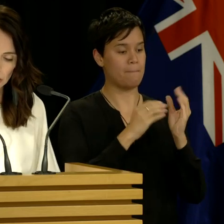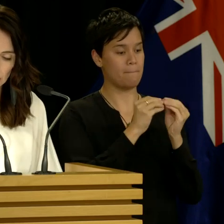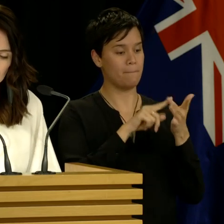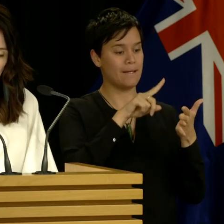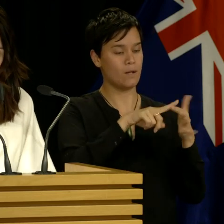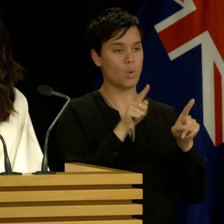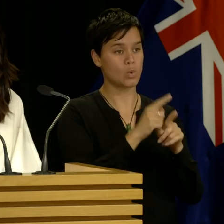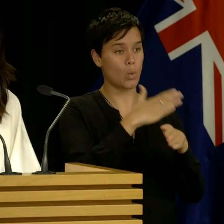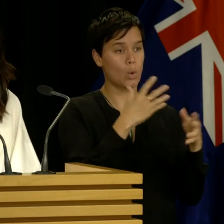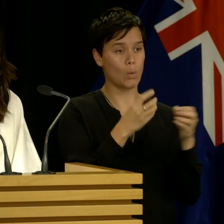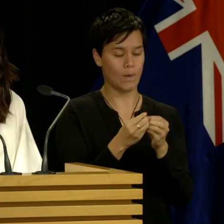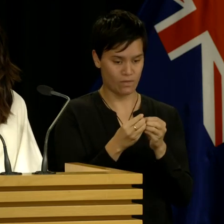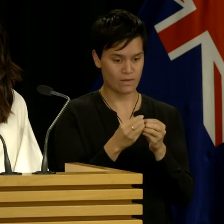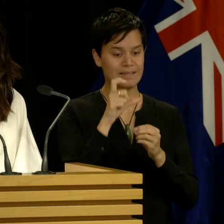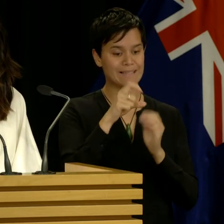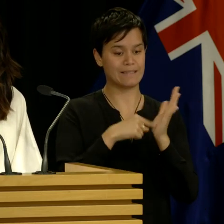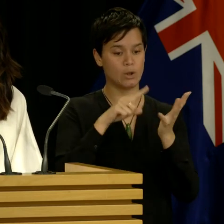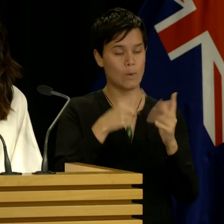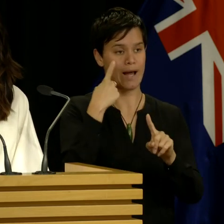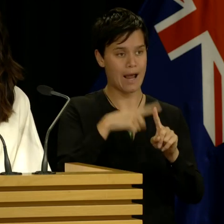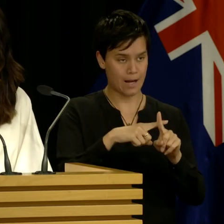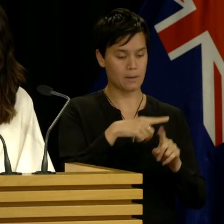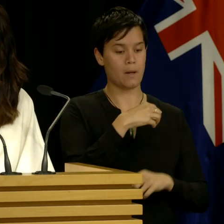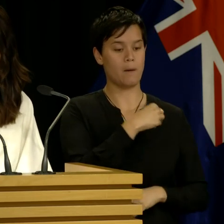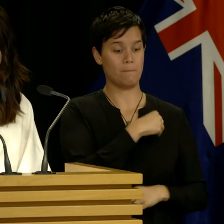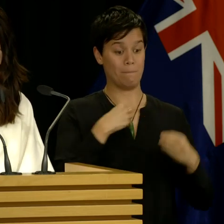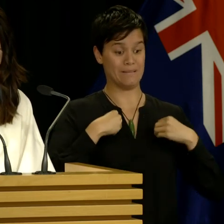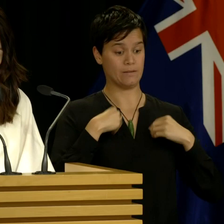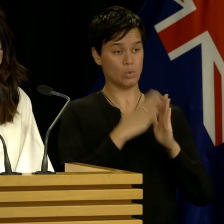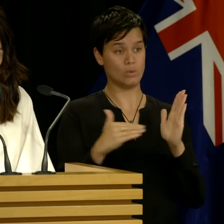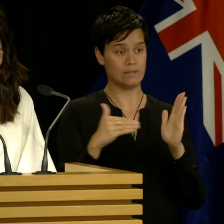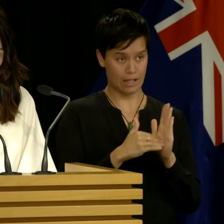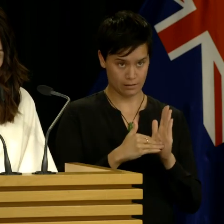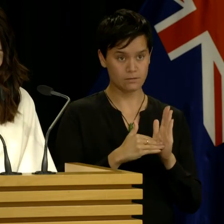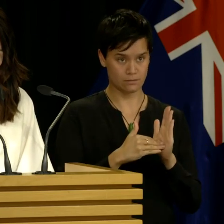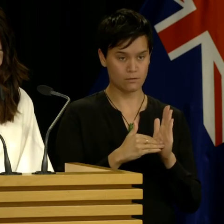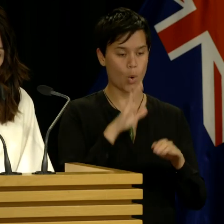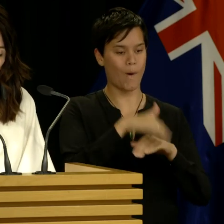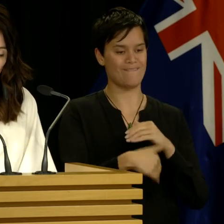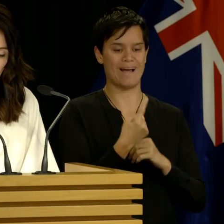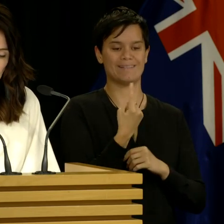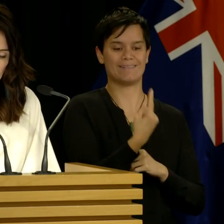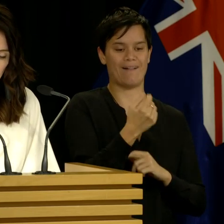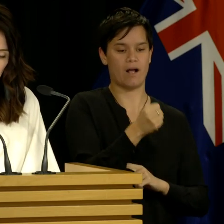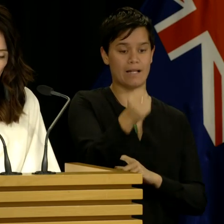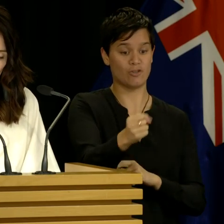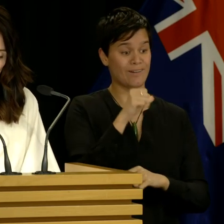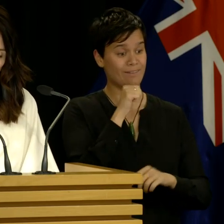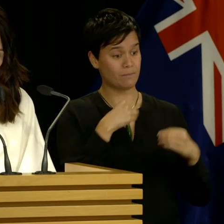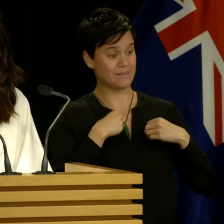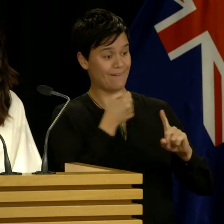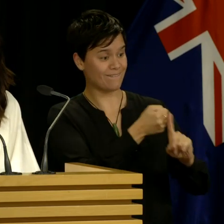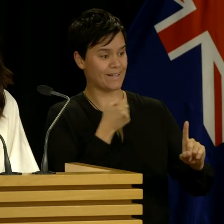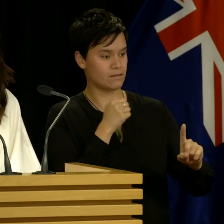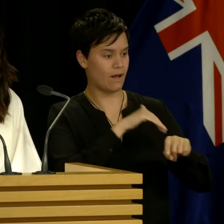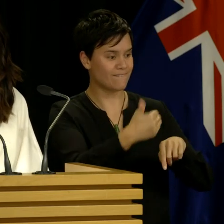with Business New Zealand and the CTU on guidance for employers and workers about what to do with self-isolation should it affect them. I